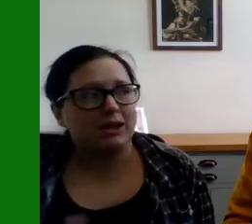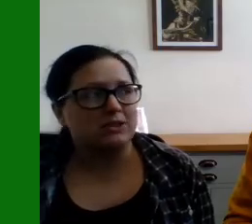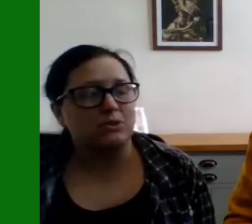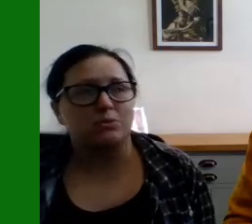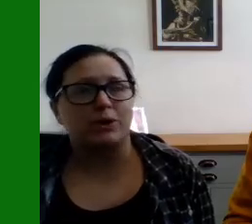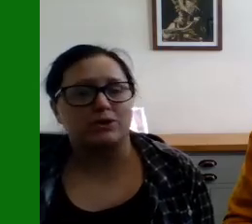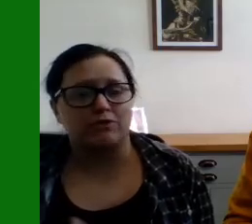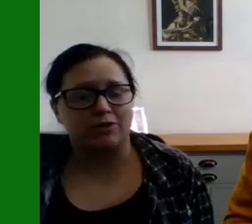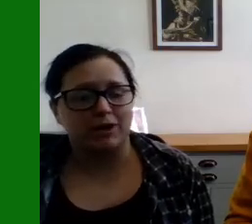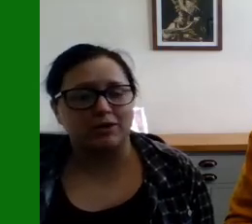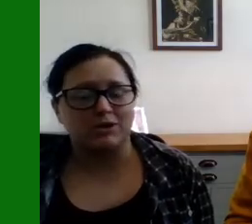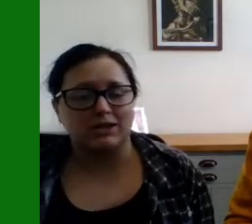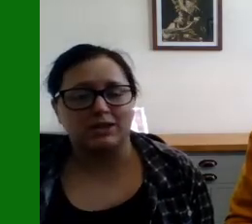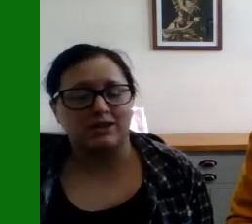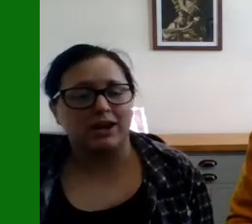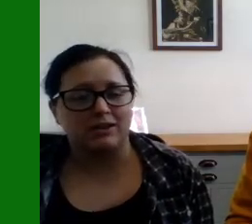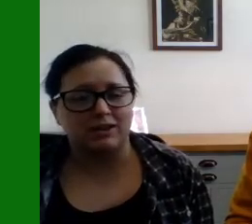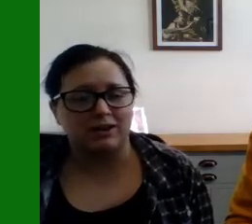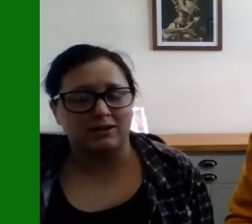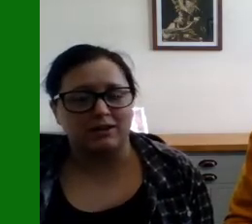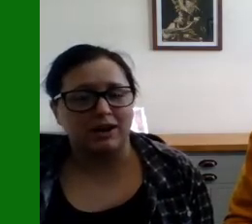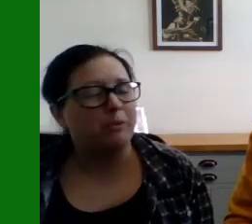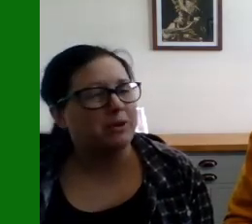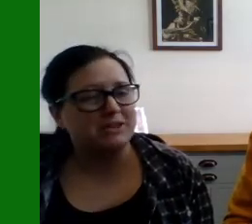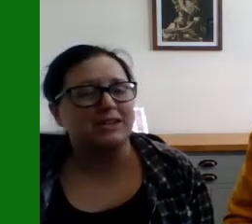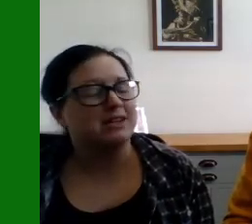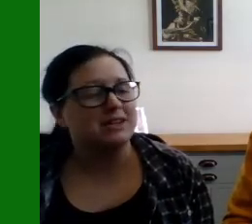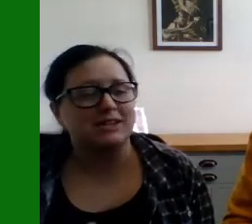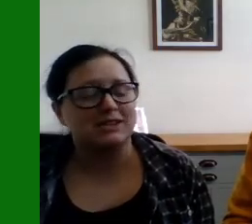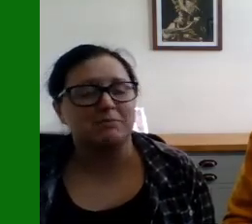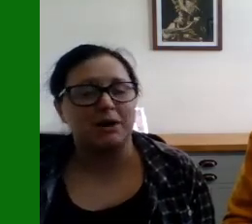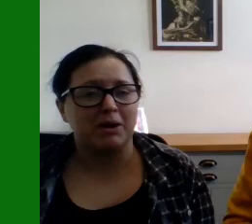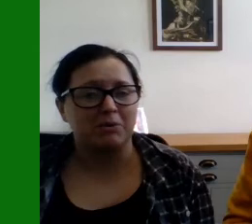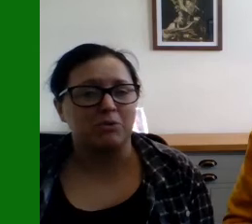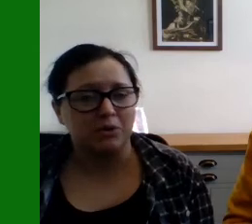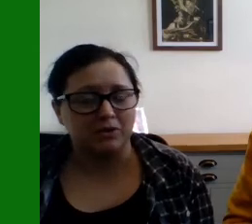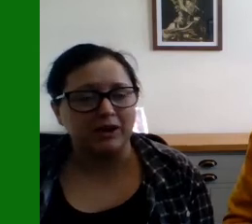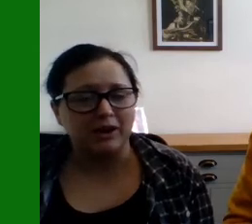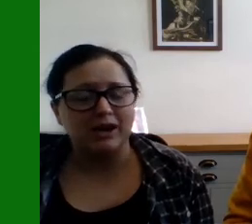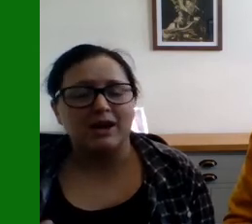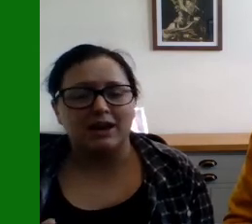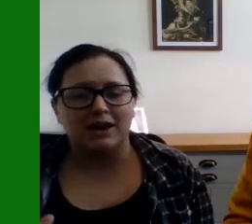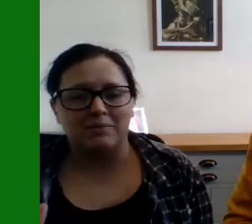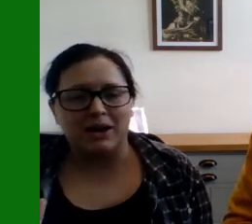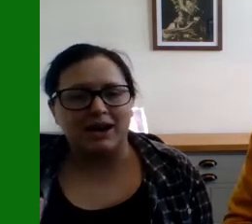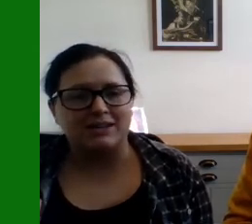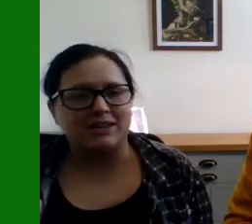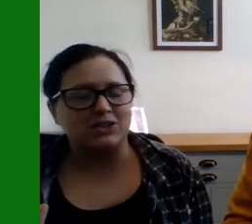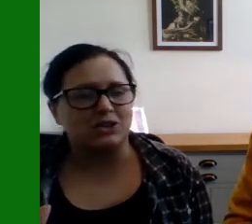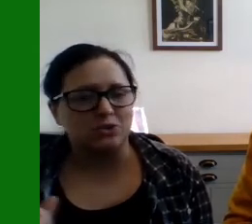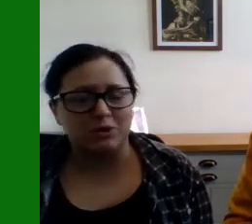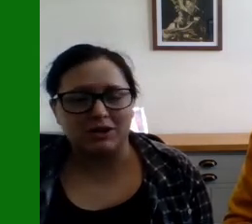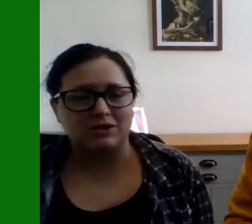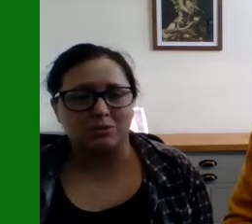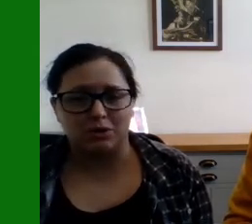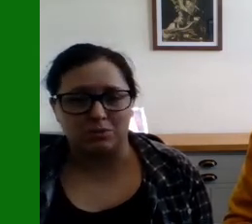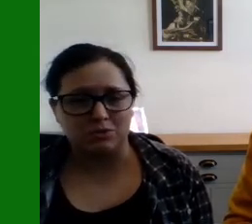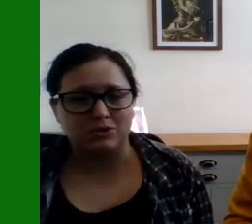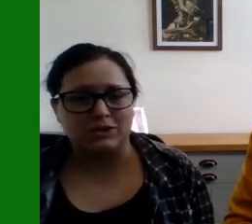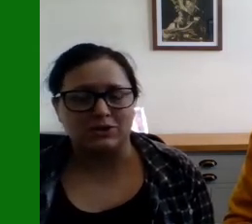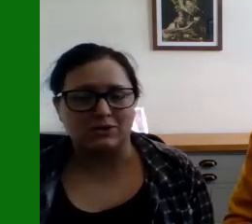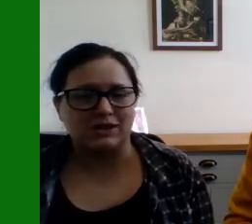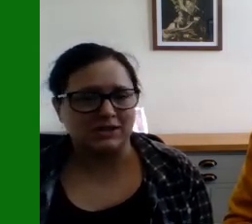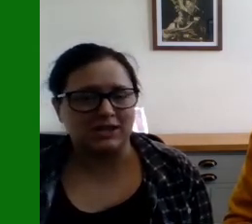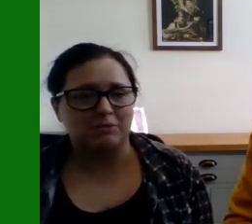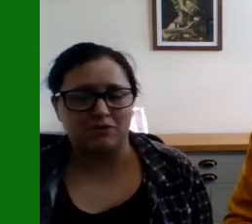where the last known person from that community died in, I want to say 1960, but I might be wrong there. And essentially no one else in the world would